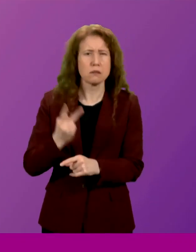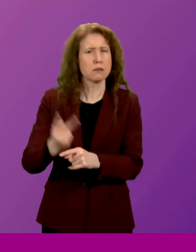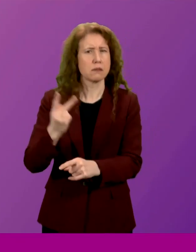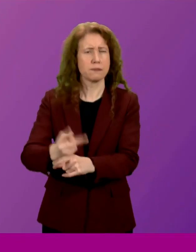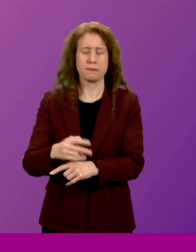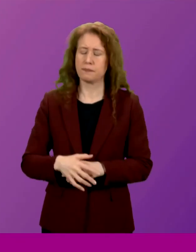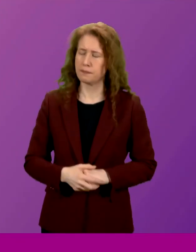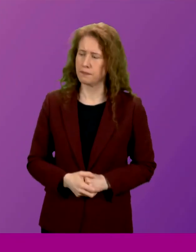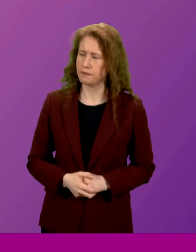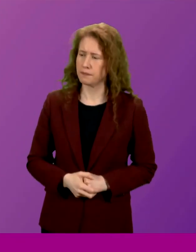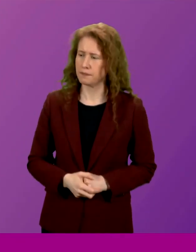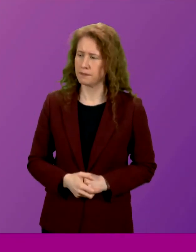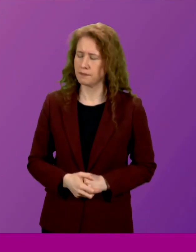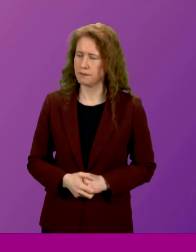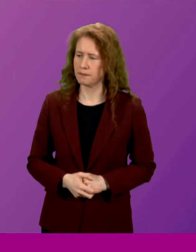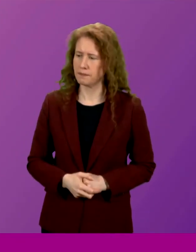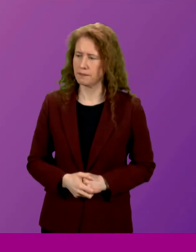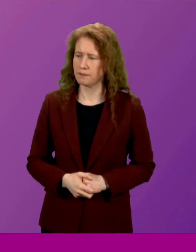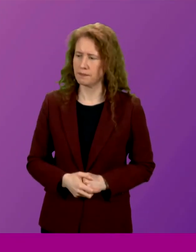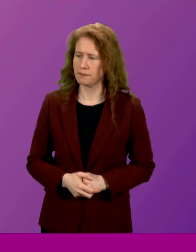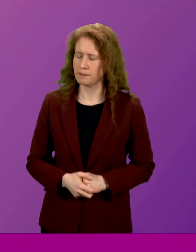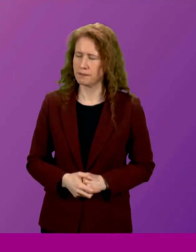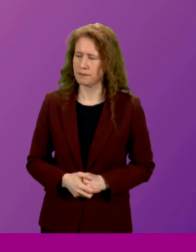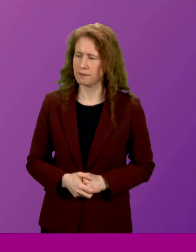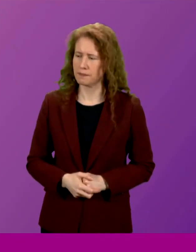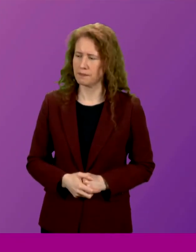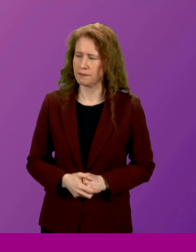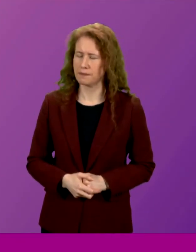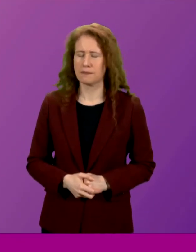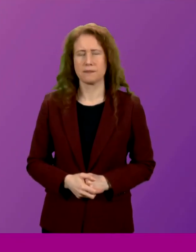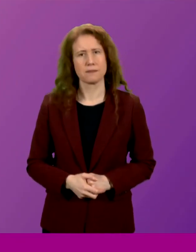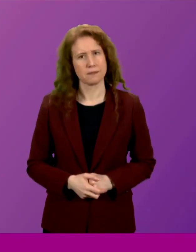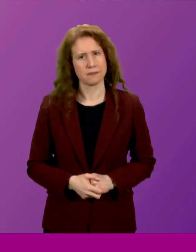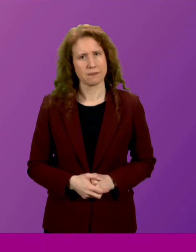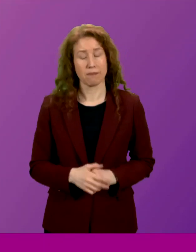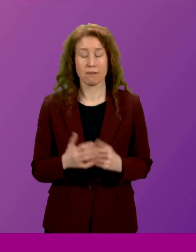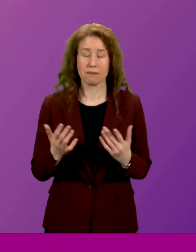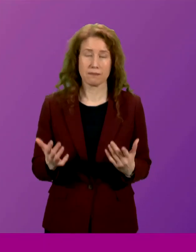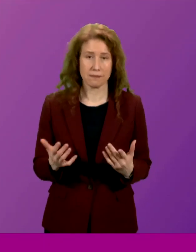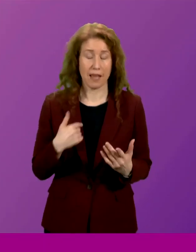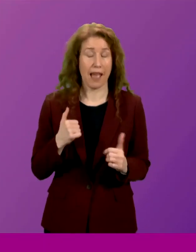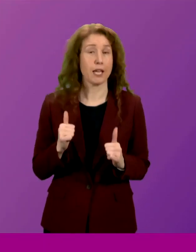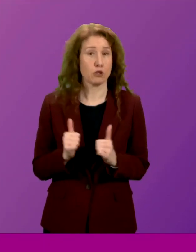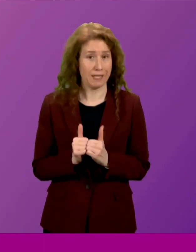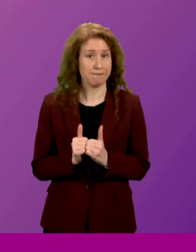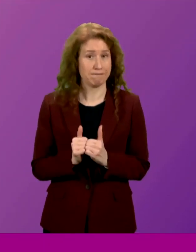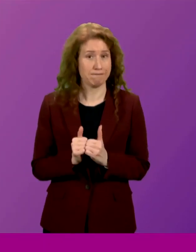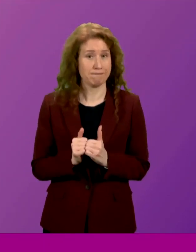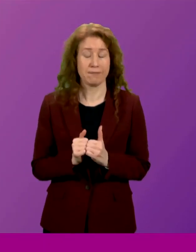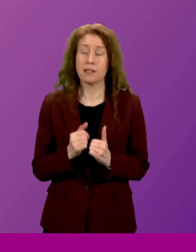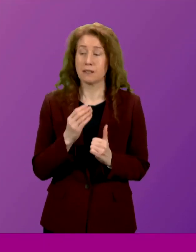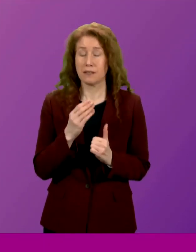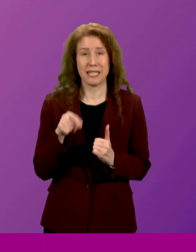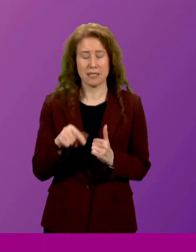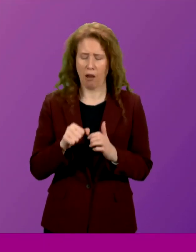turn? First Minister. Well, Presiding Officer, I agree with Mr Stewart on some of